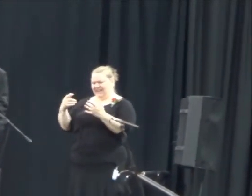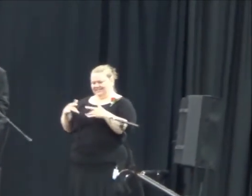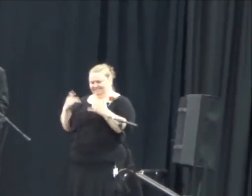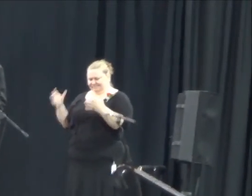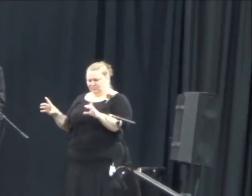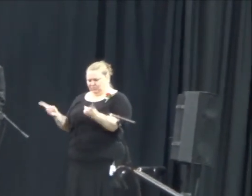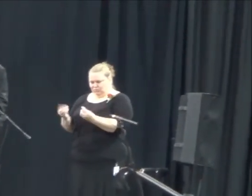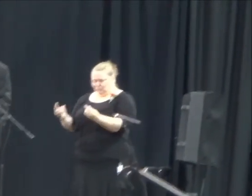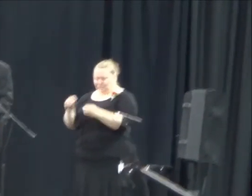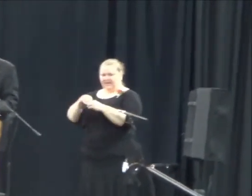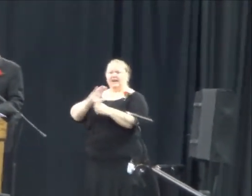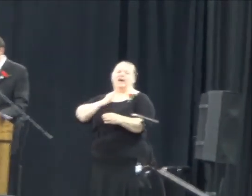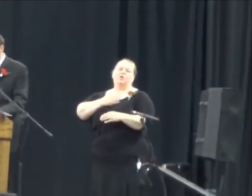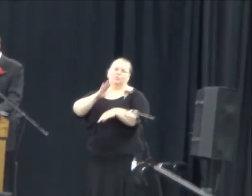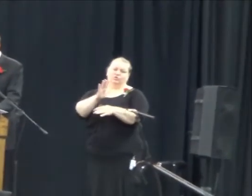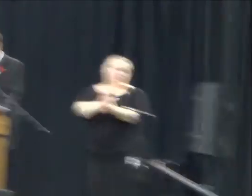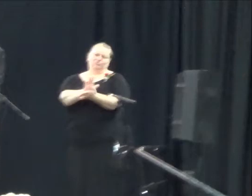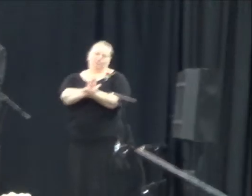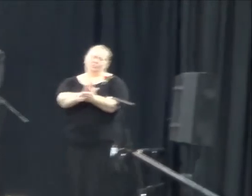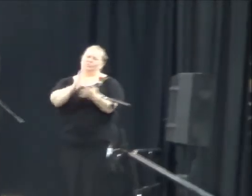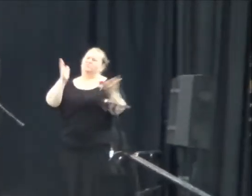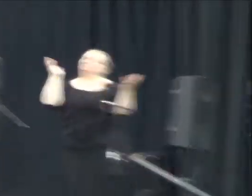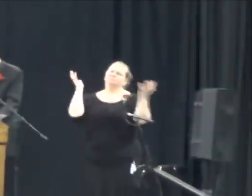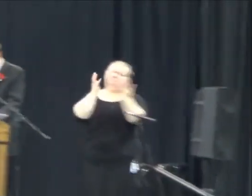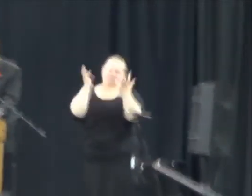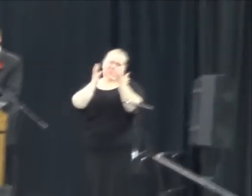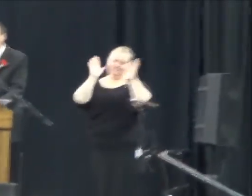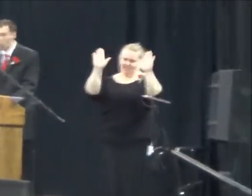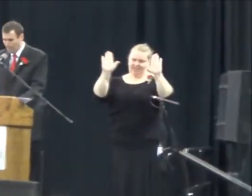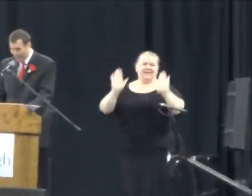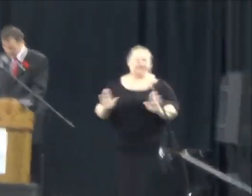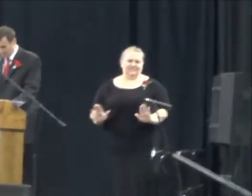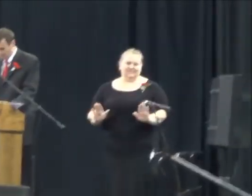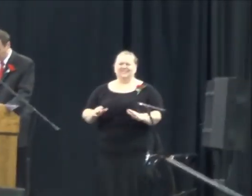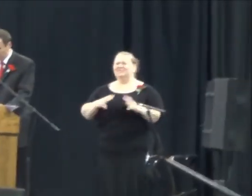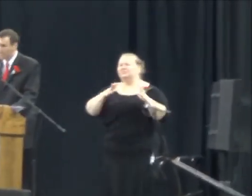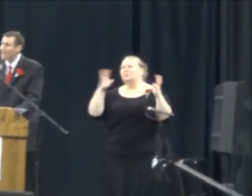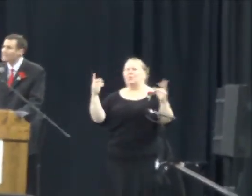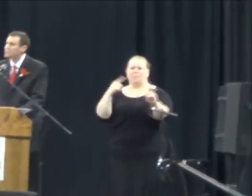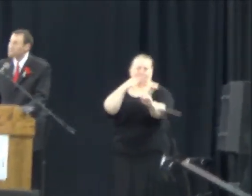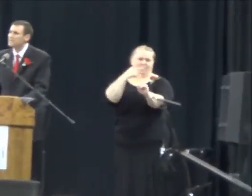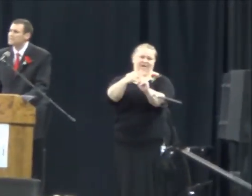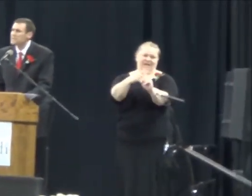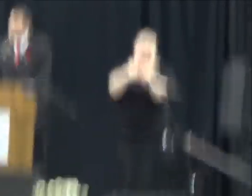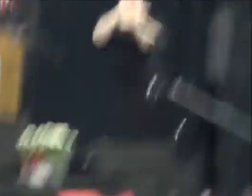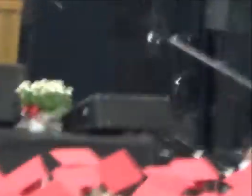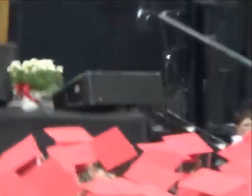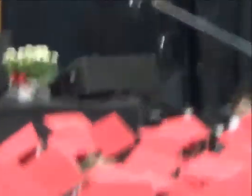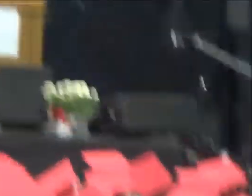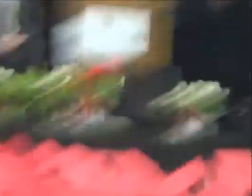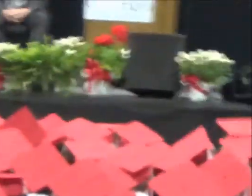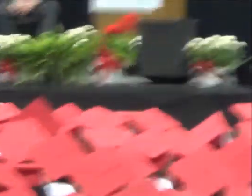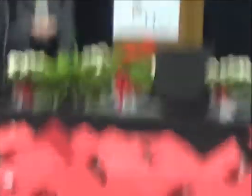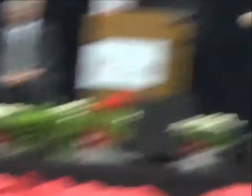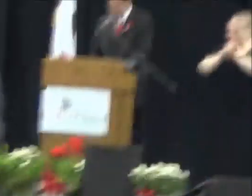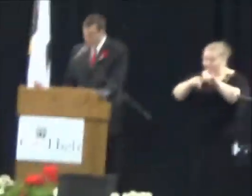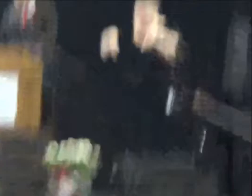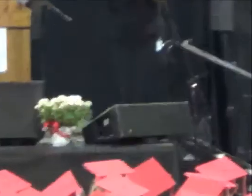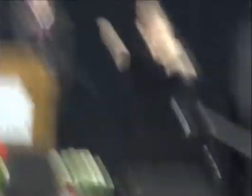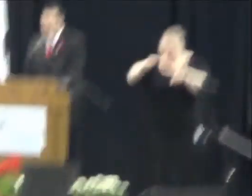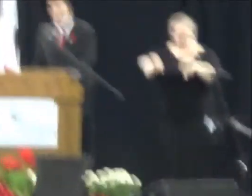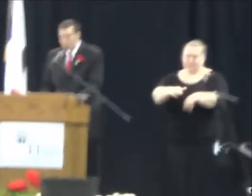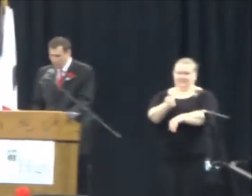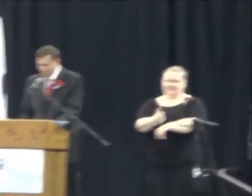in our school is outstanding. It is so positive, thanks to the example that you